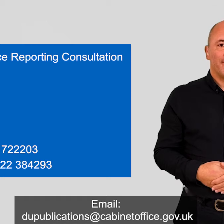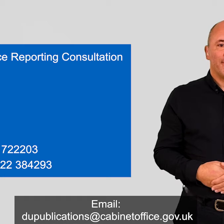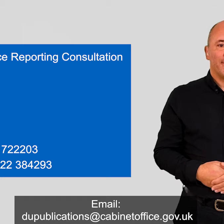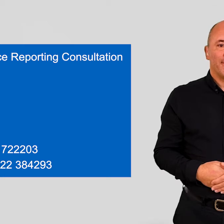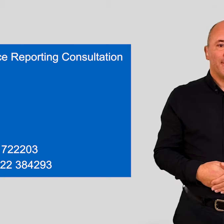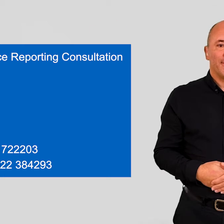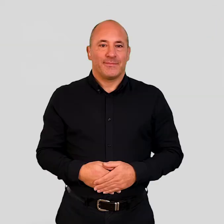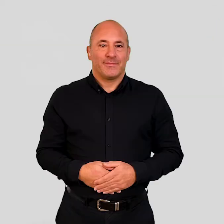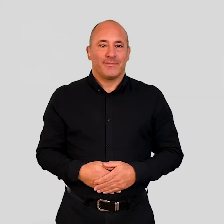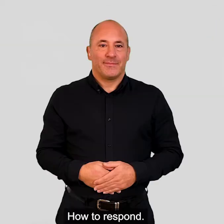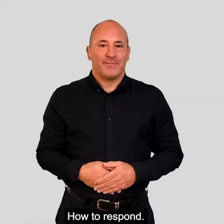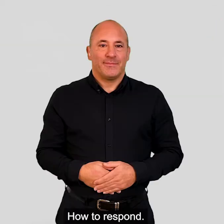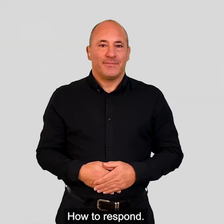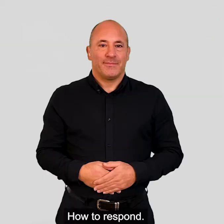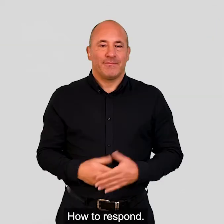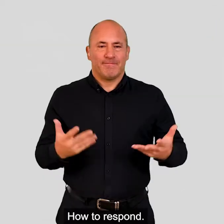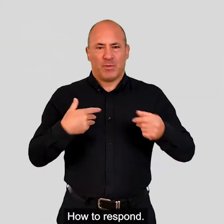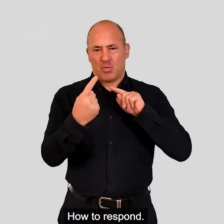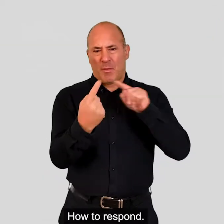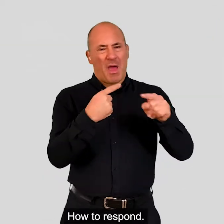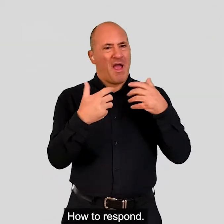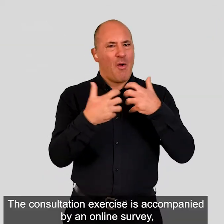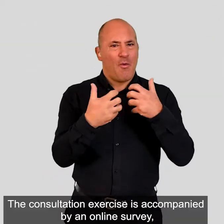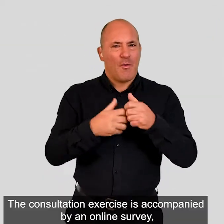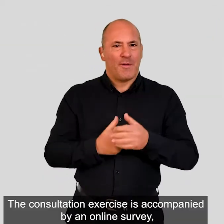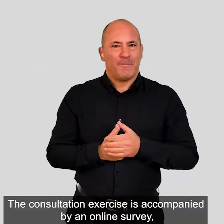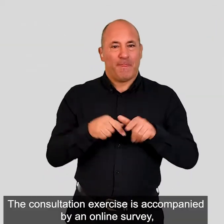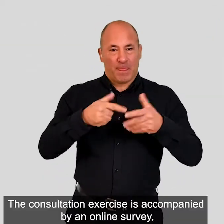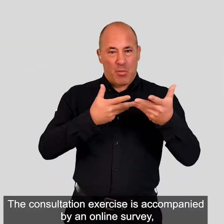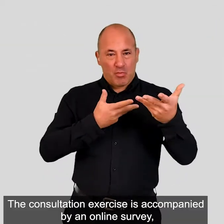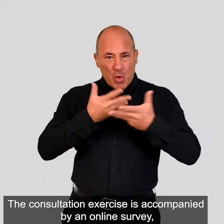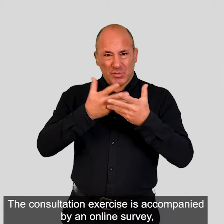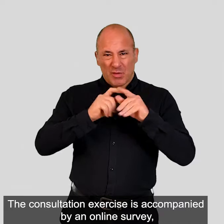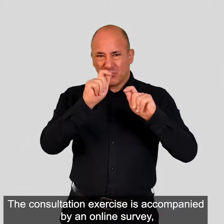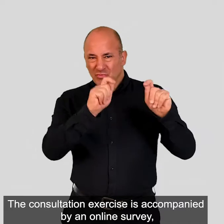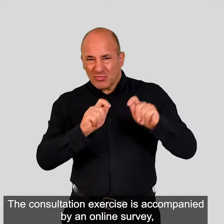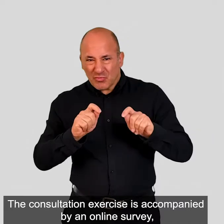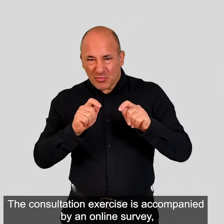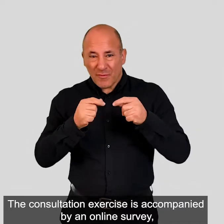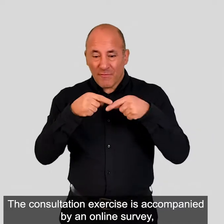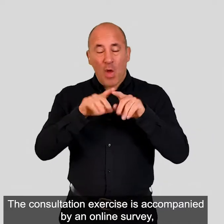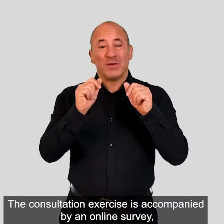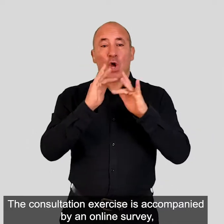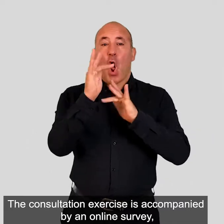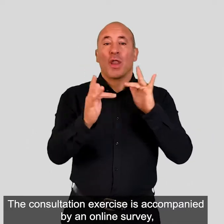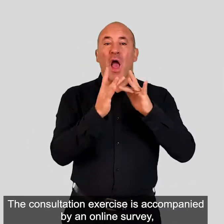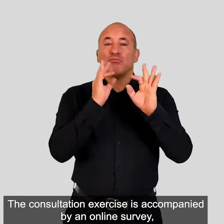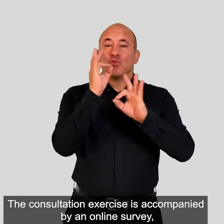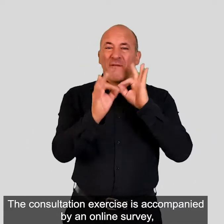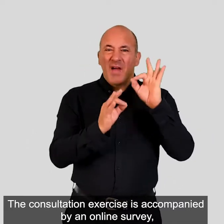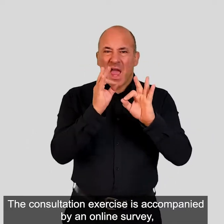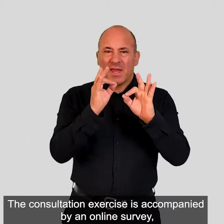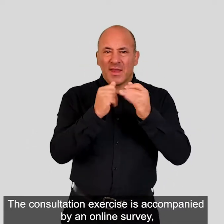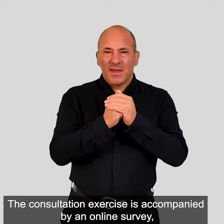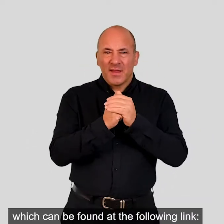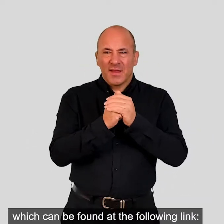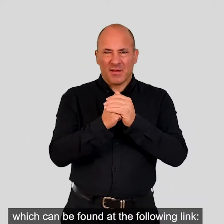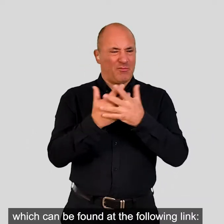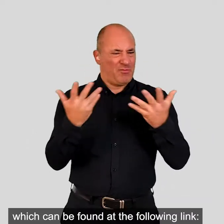duplications@cabinetoffice.gov.uk. How to respond. The consultation exercise is accompanied by an online survey, which can